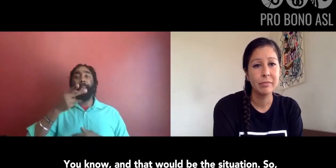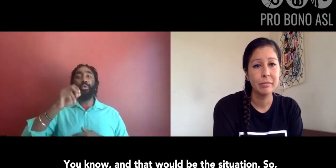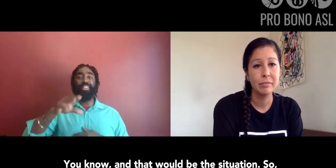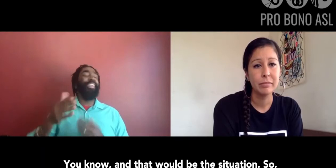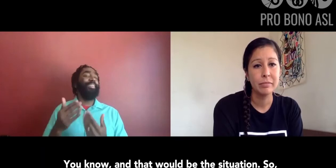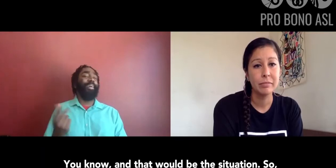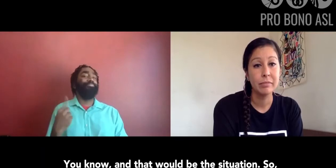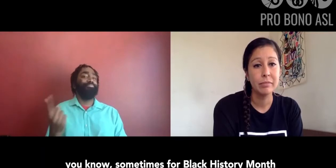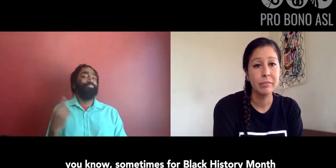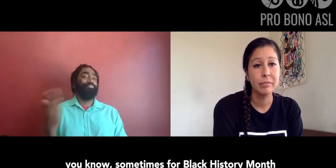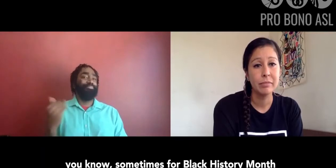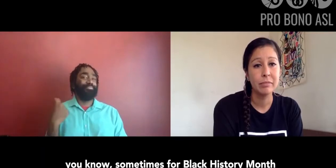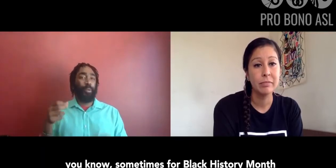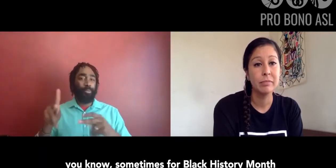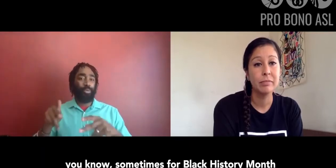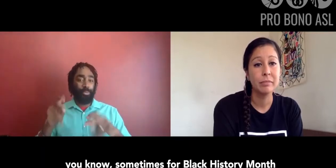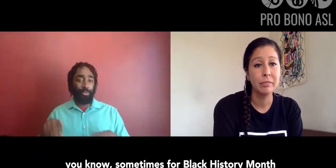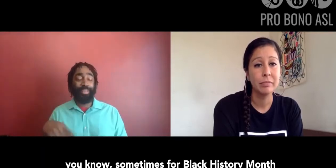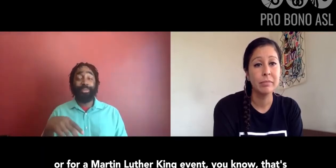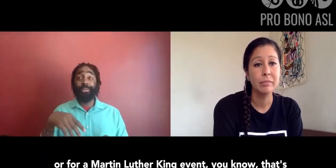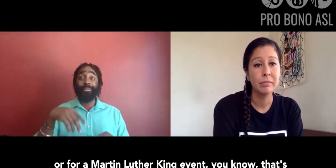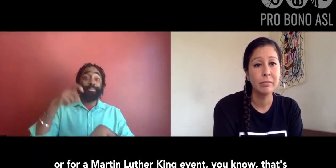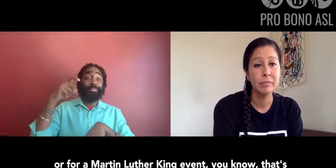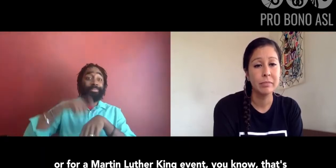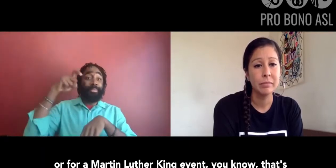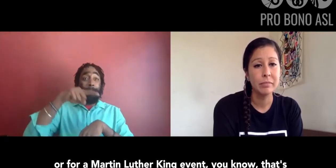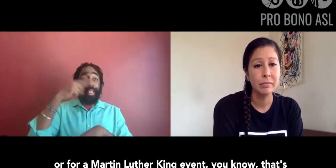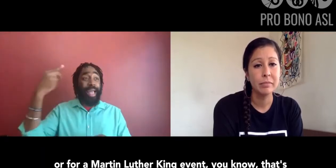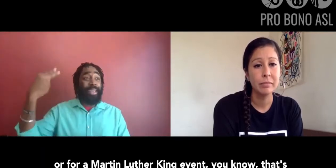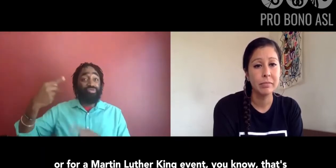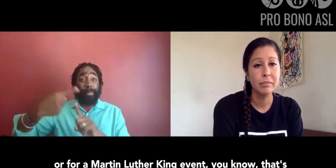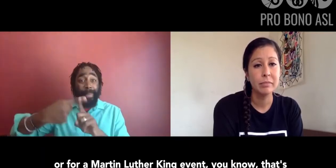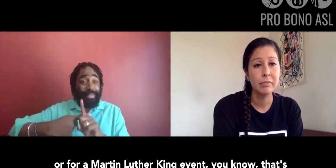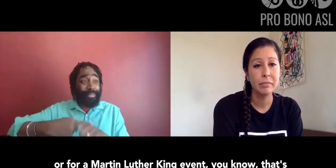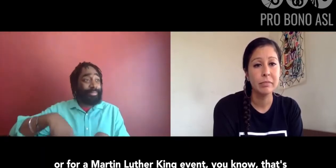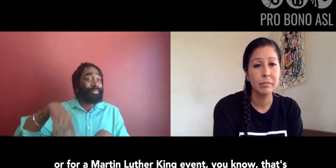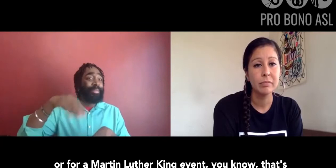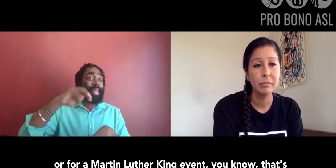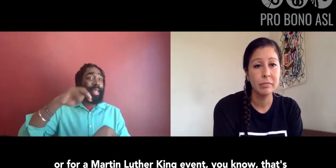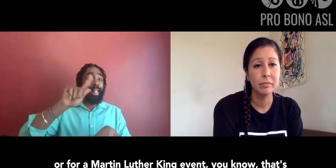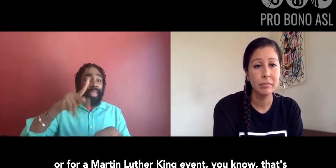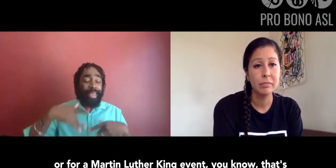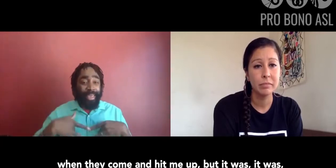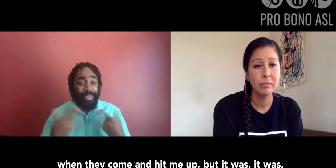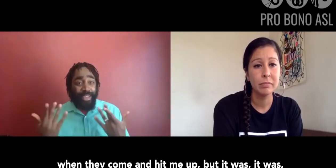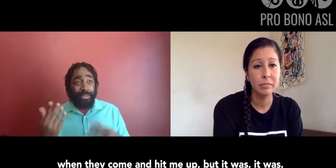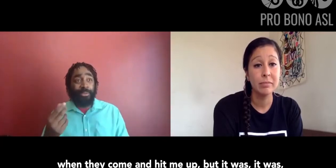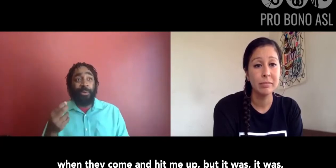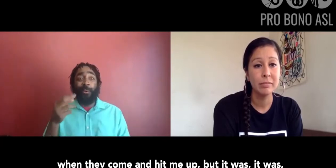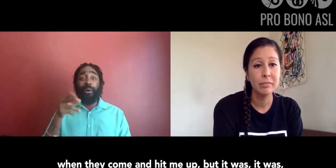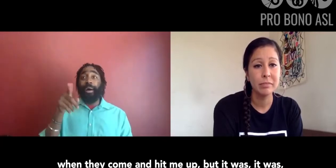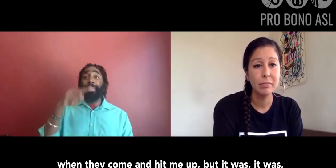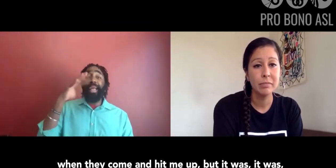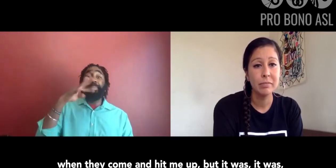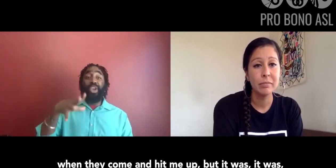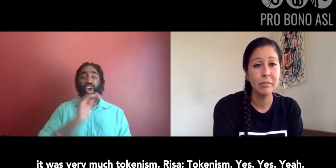that would be the situation. So, sometimes for Black History Month, or for Martin Luther King event, that's when they come and hit me up.